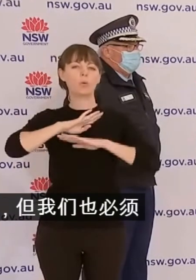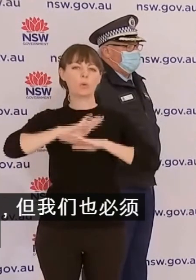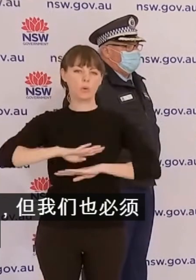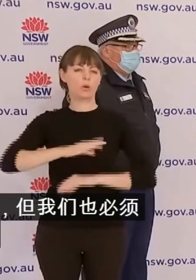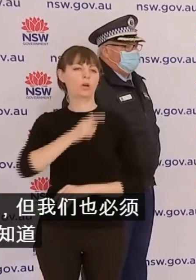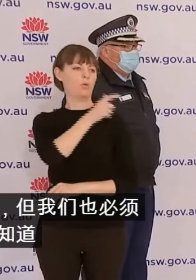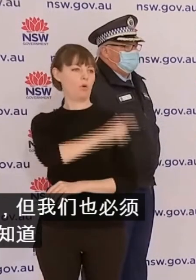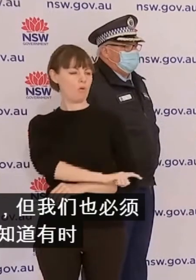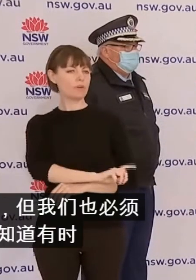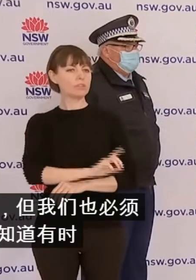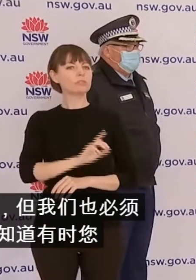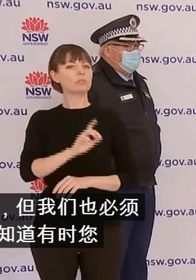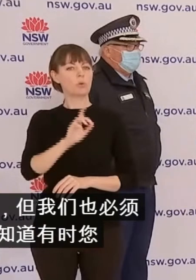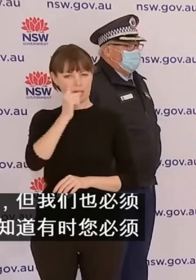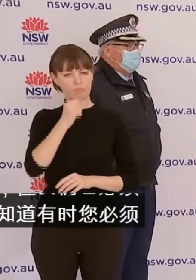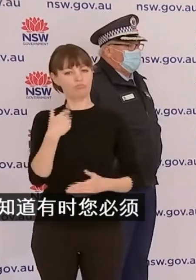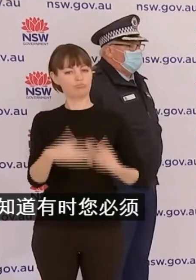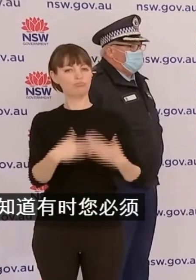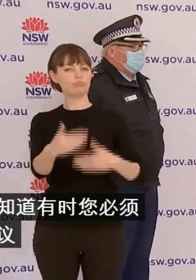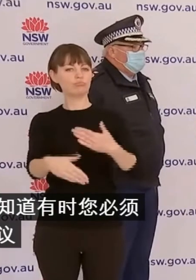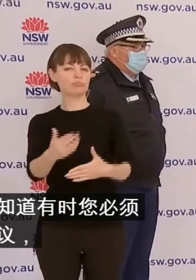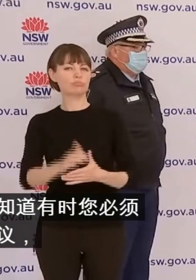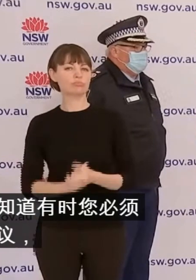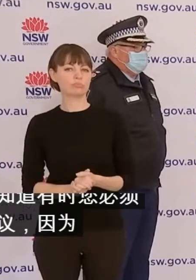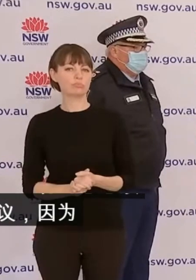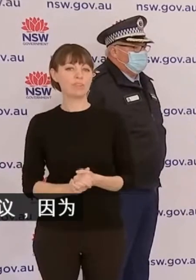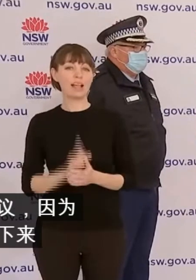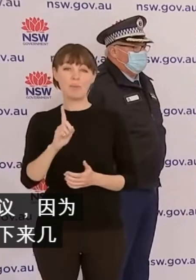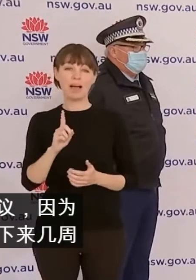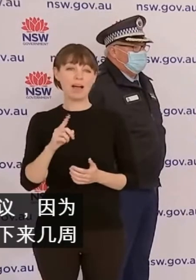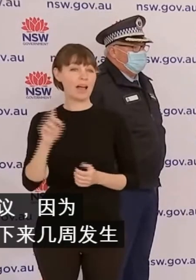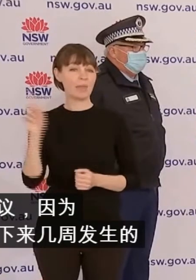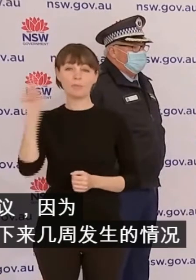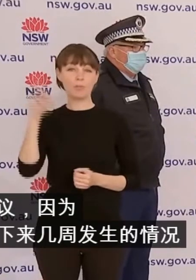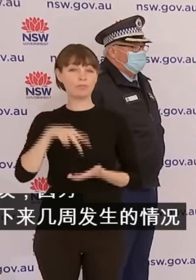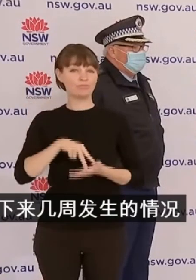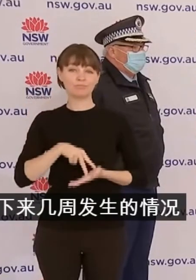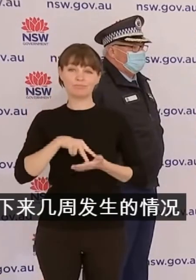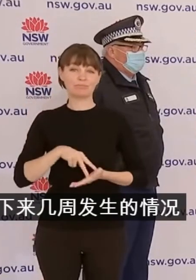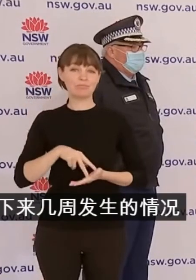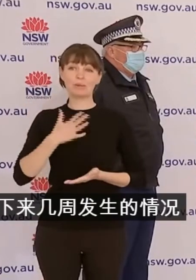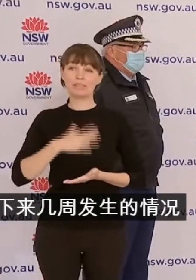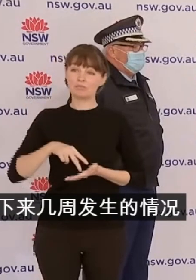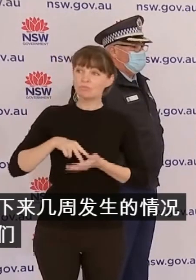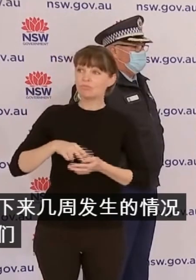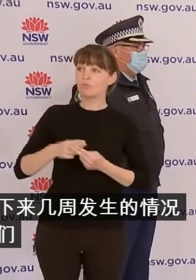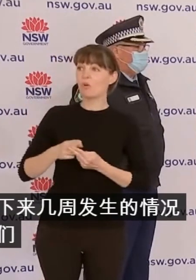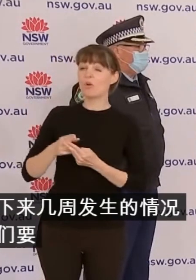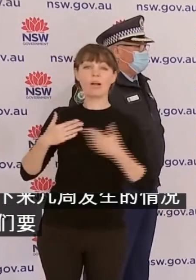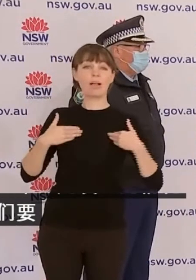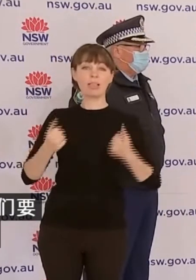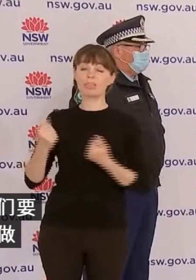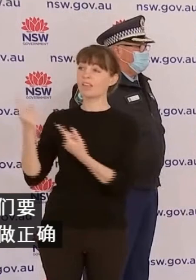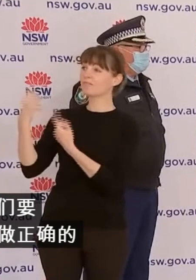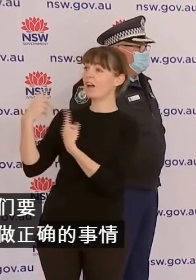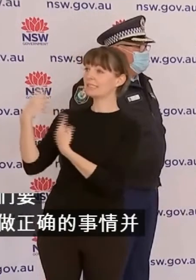real and know that sometimes you have to wait for the health advice, because it does depend on what happens in the next few weeks. And that is up to us to